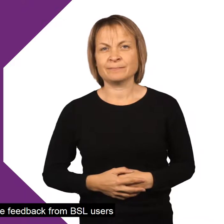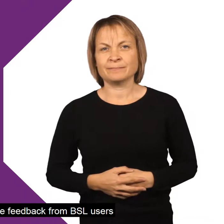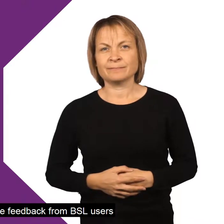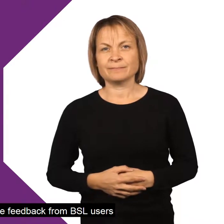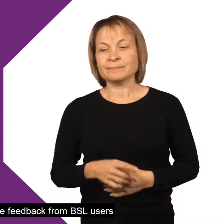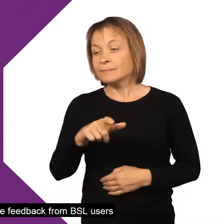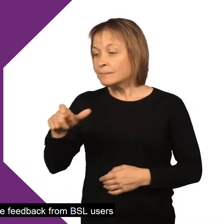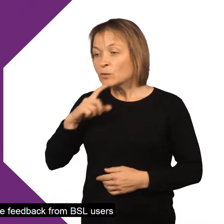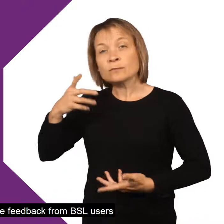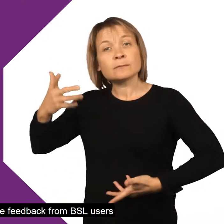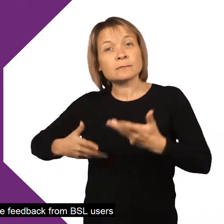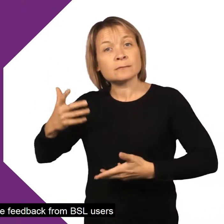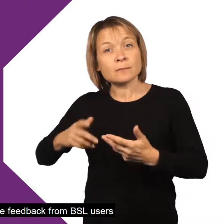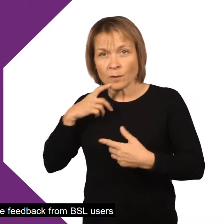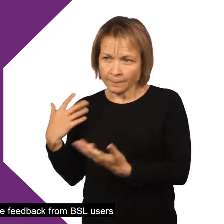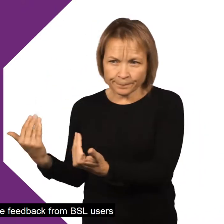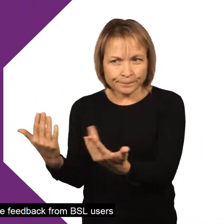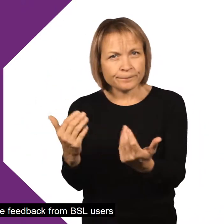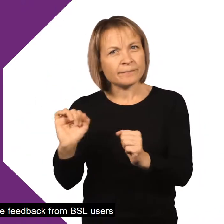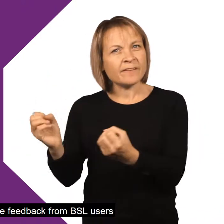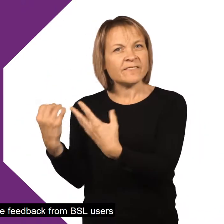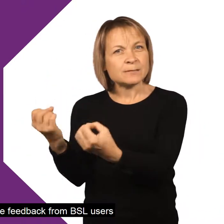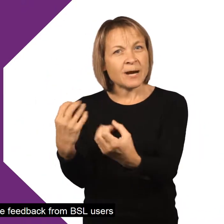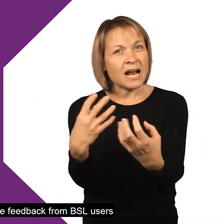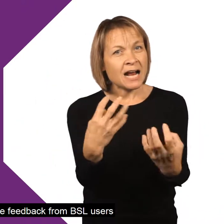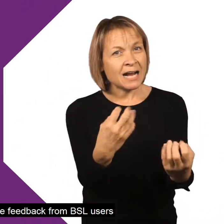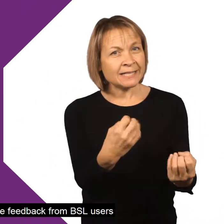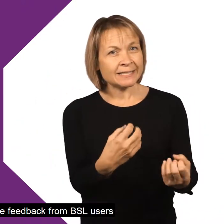We qualitative feedback from BSL users